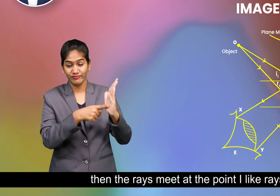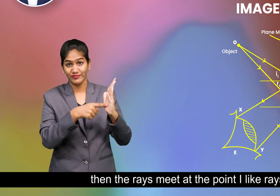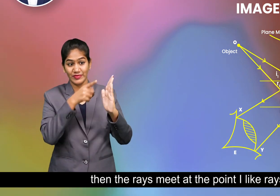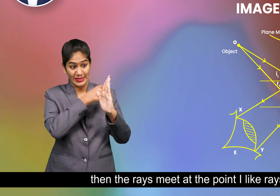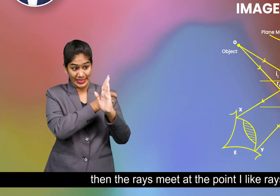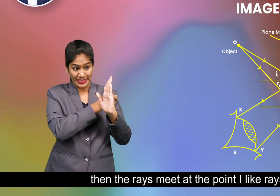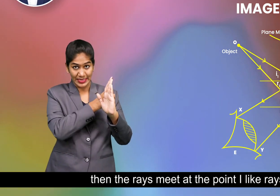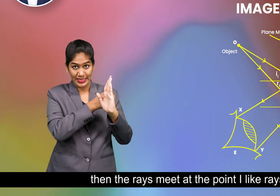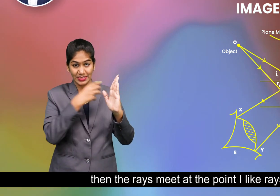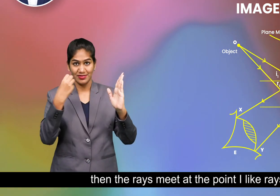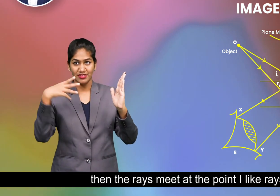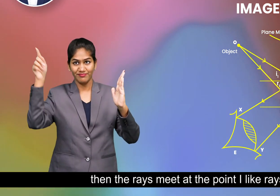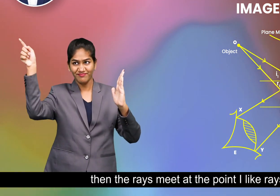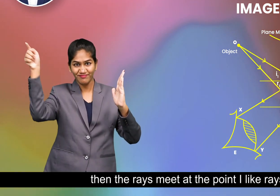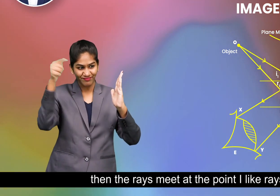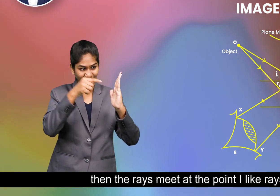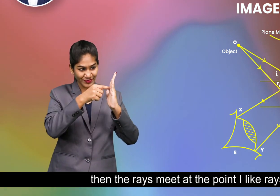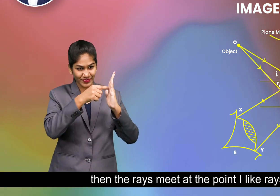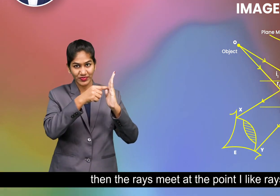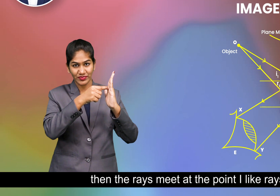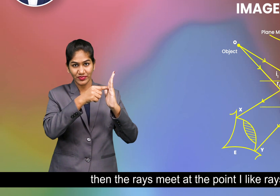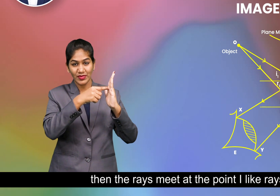then the rays meet at the point I,